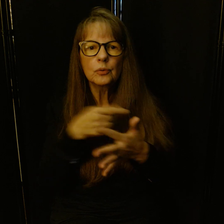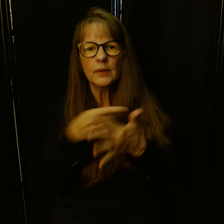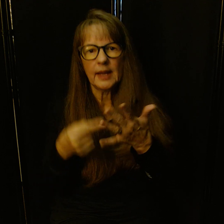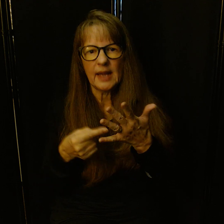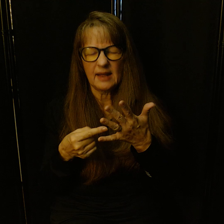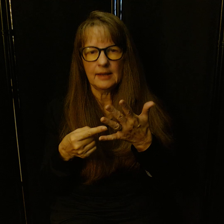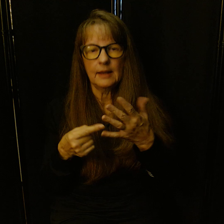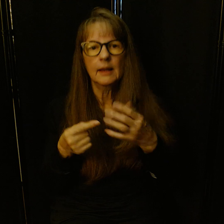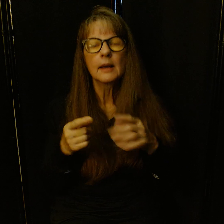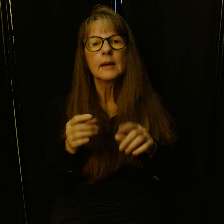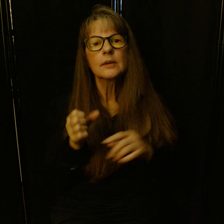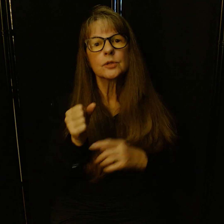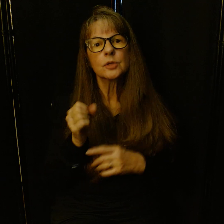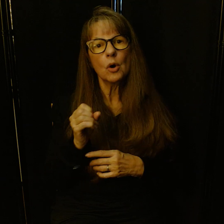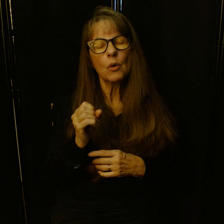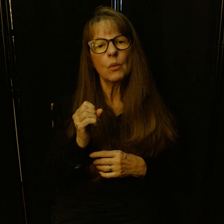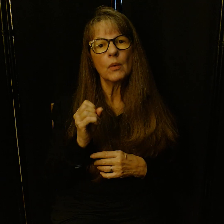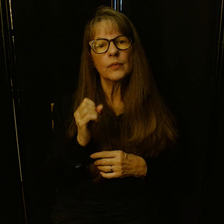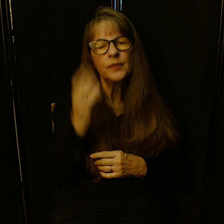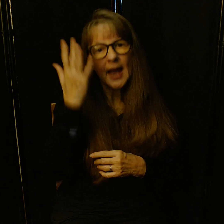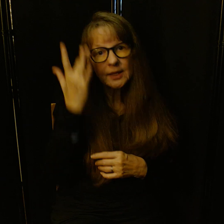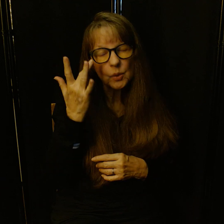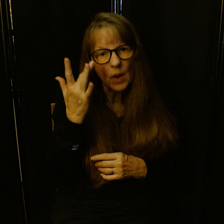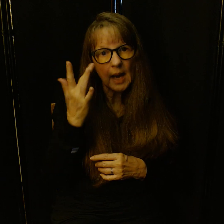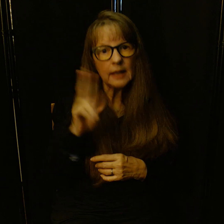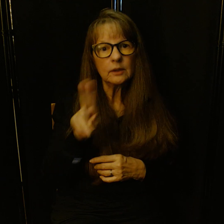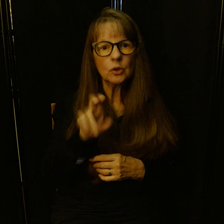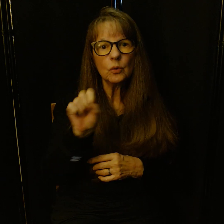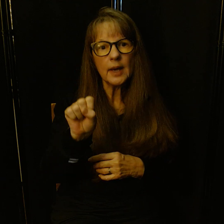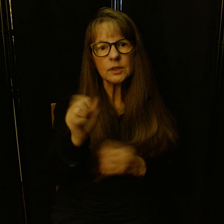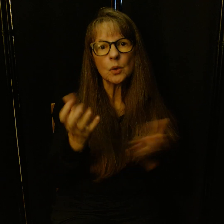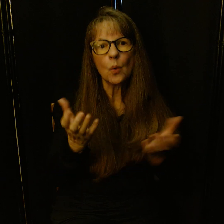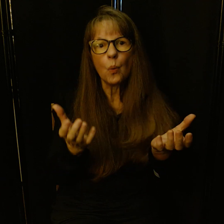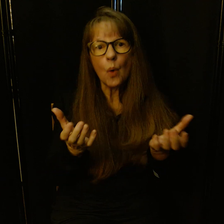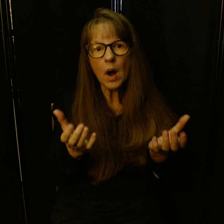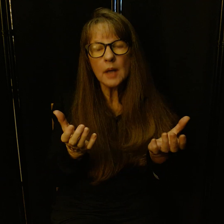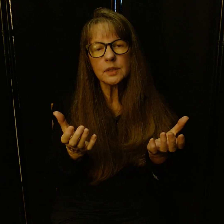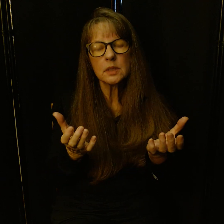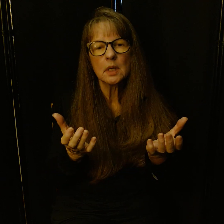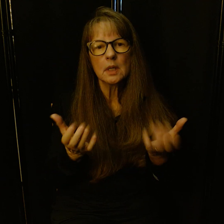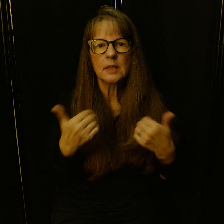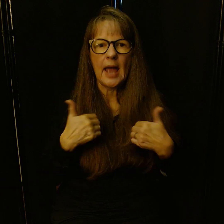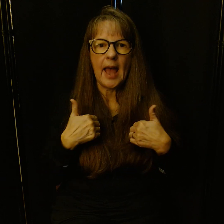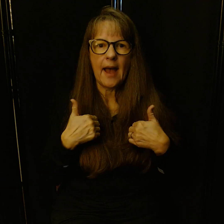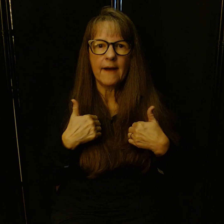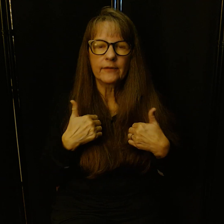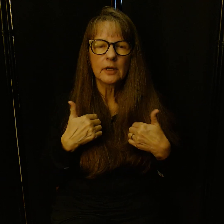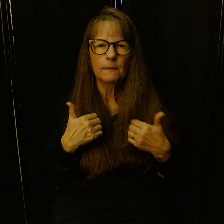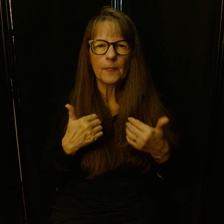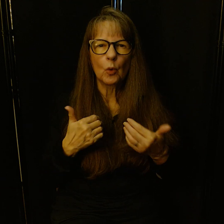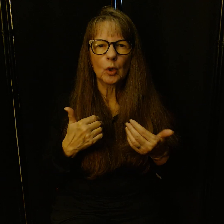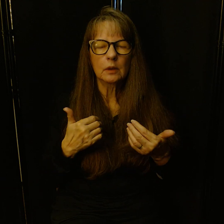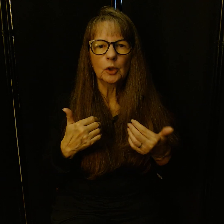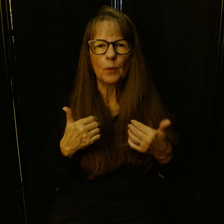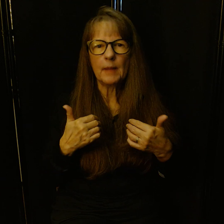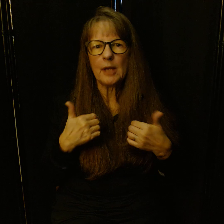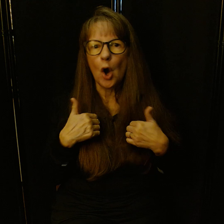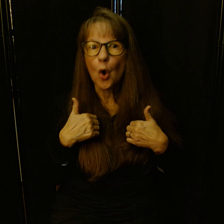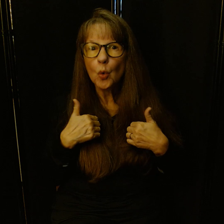that kind of thing. So that's why the U.S. wants to have, or maybe own